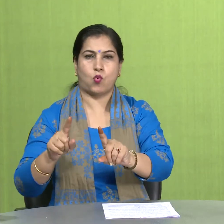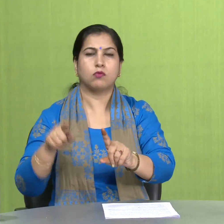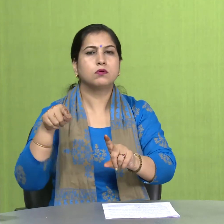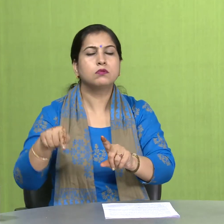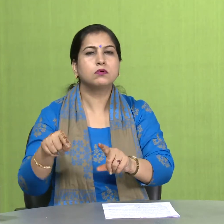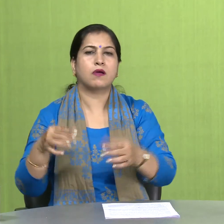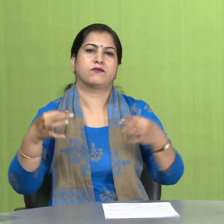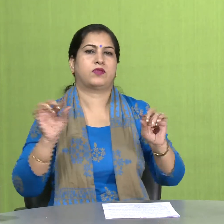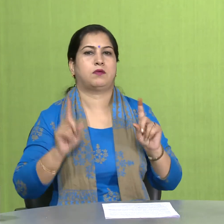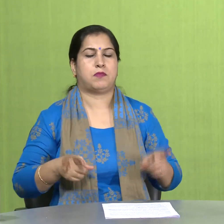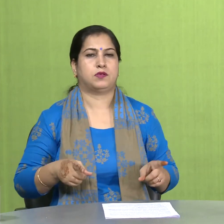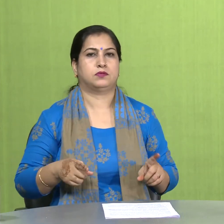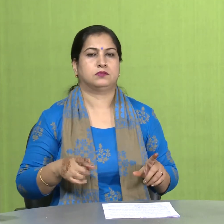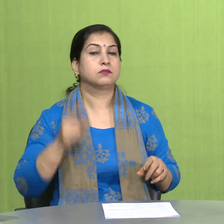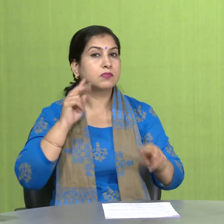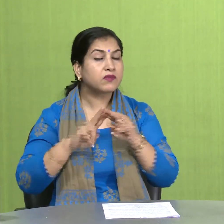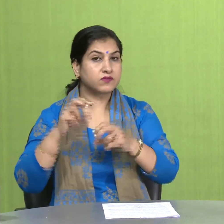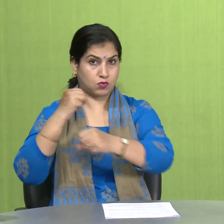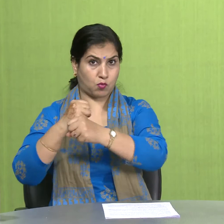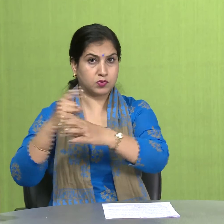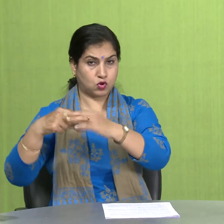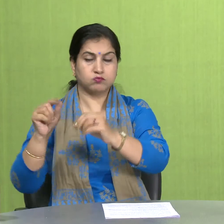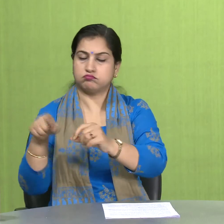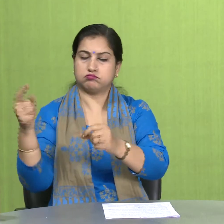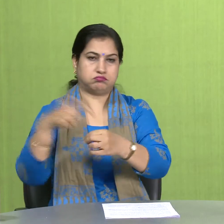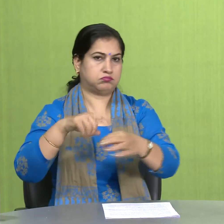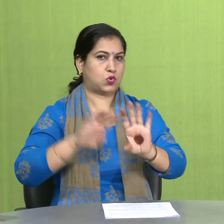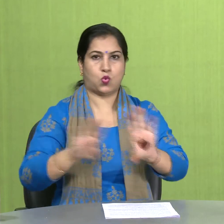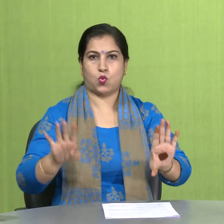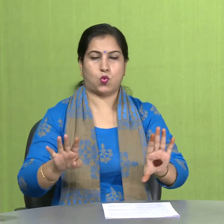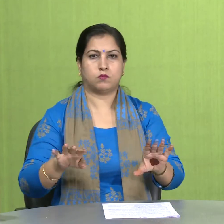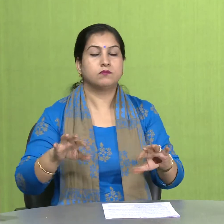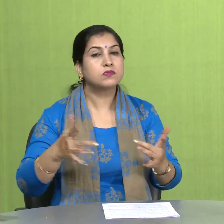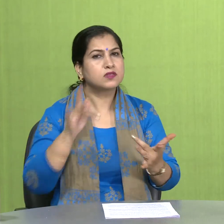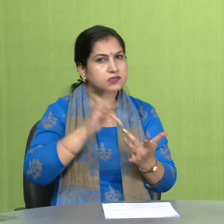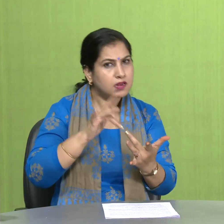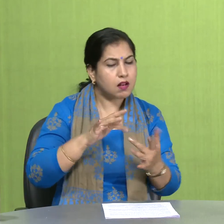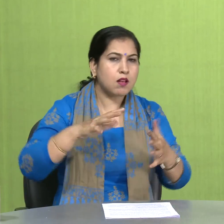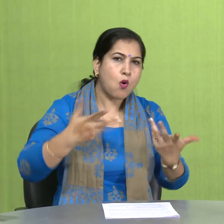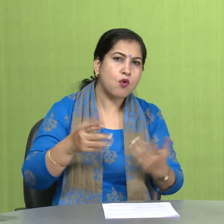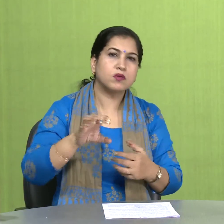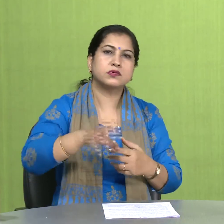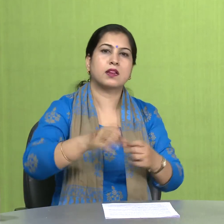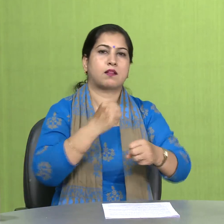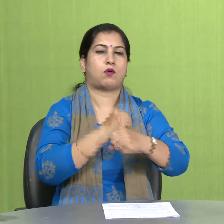not be in the government service in the central or state government.